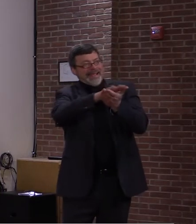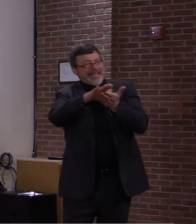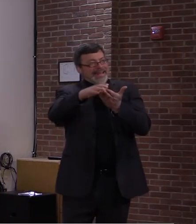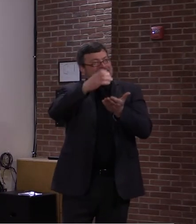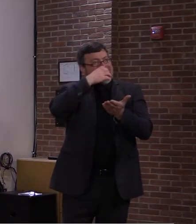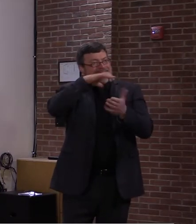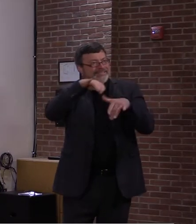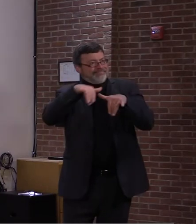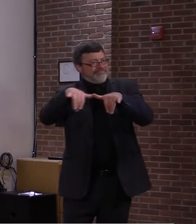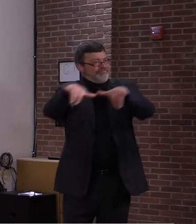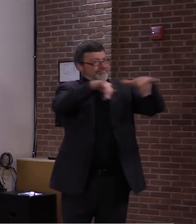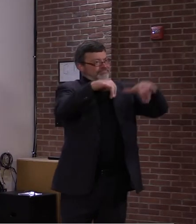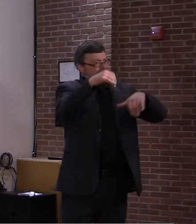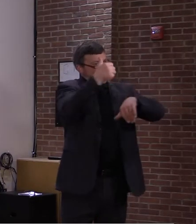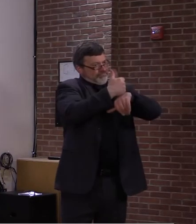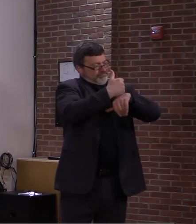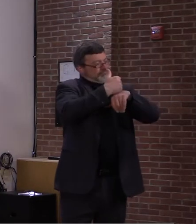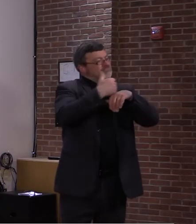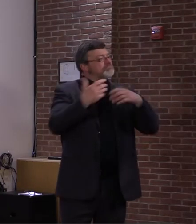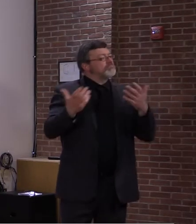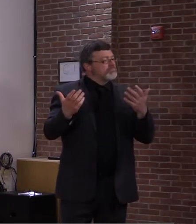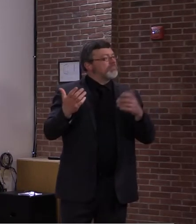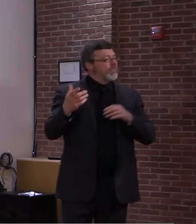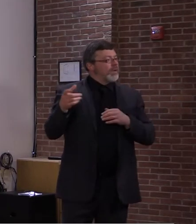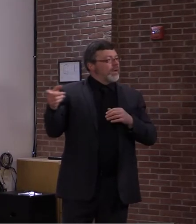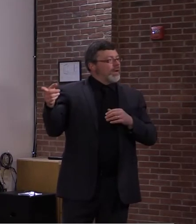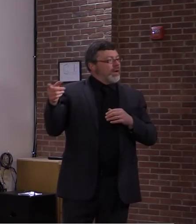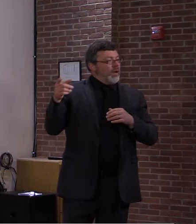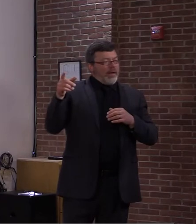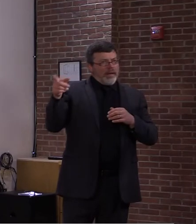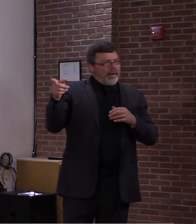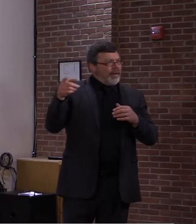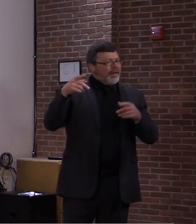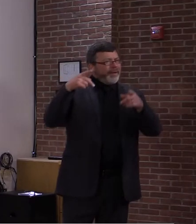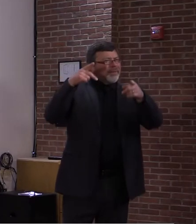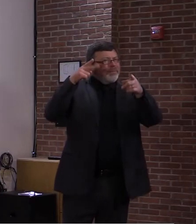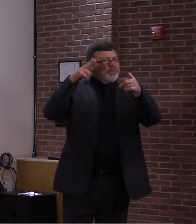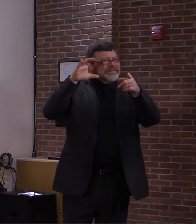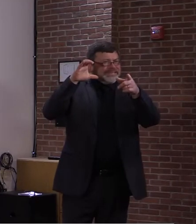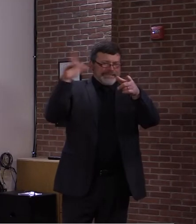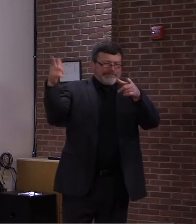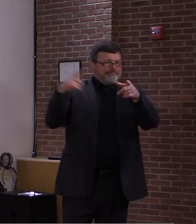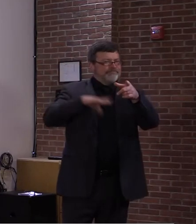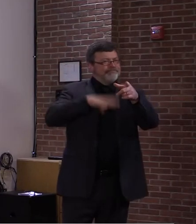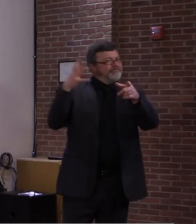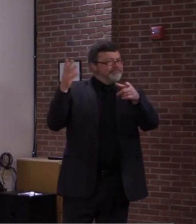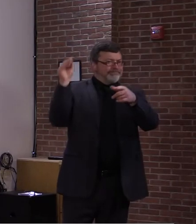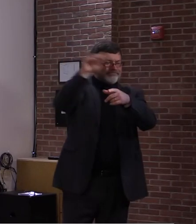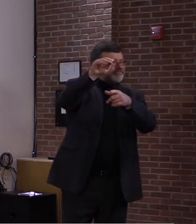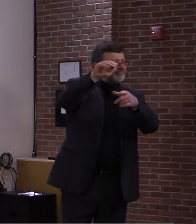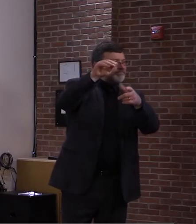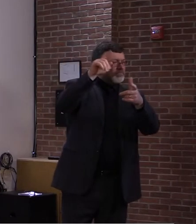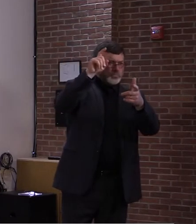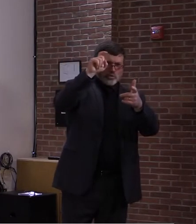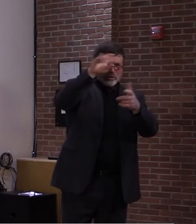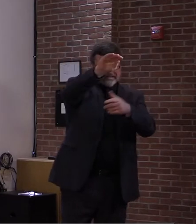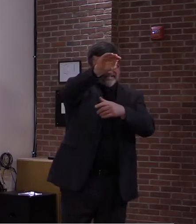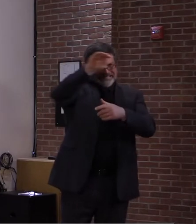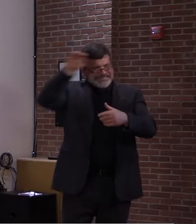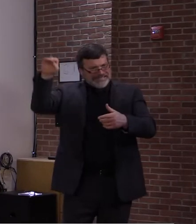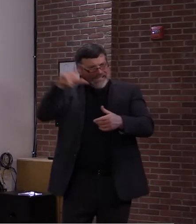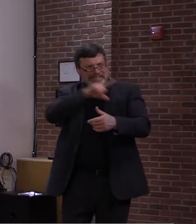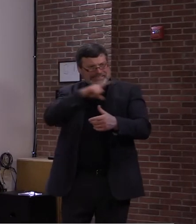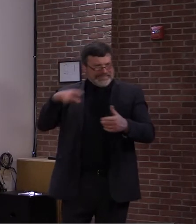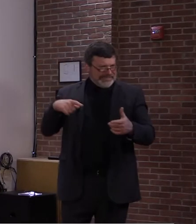PUC was going to make the decision and you wanted it to come back to lawmakers and so that the governor would also have a voice in that process.